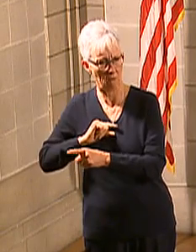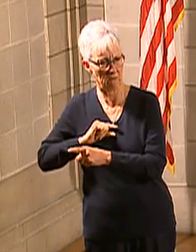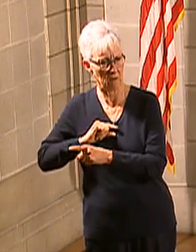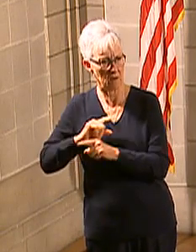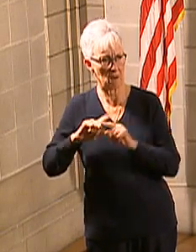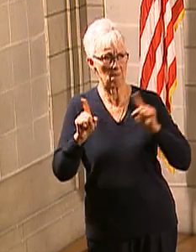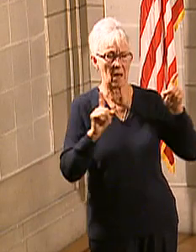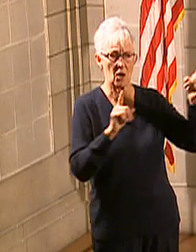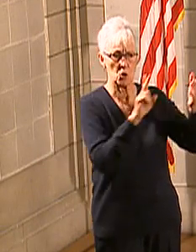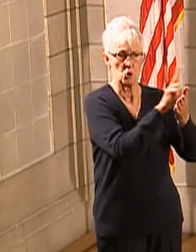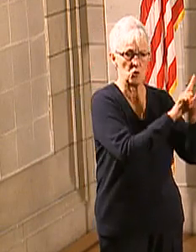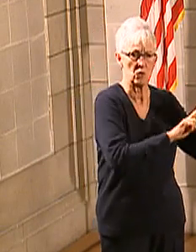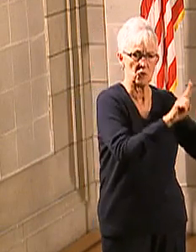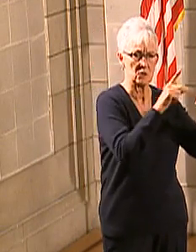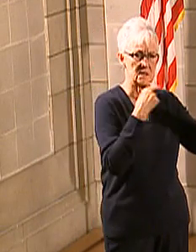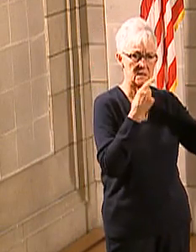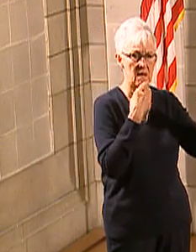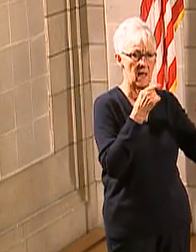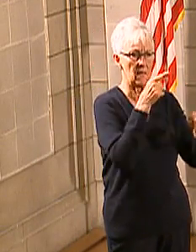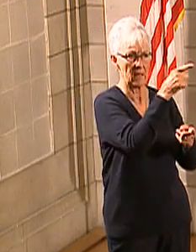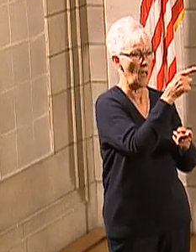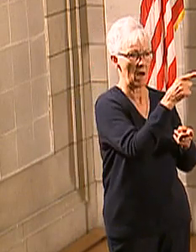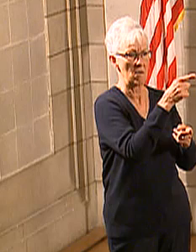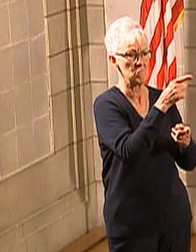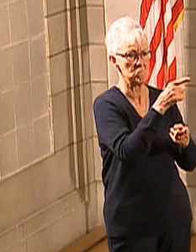based on their skin color. It's that simple.